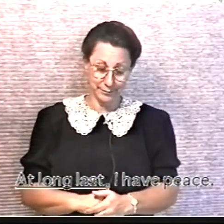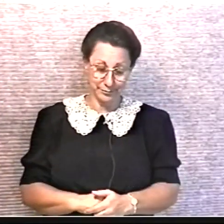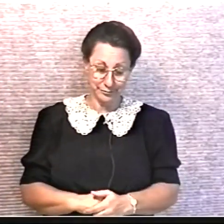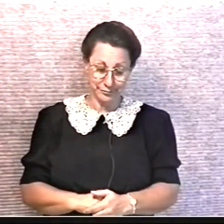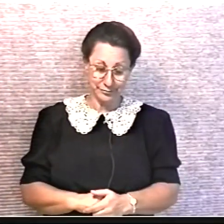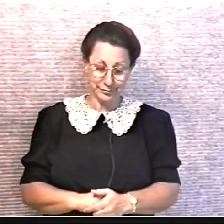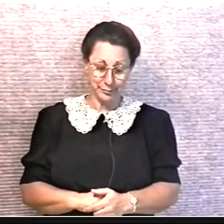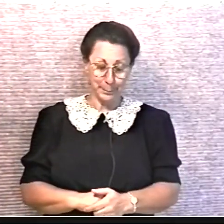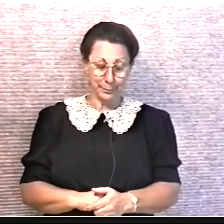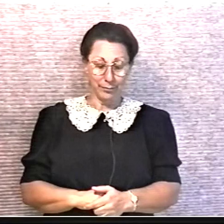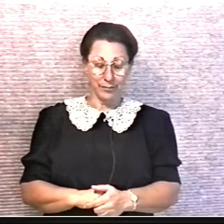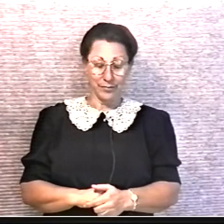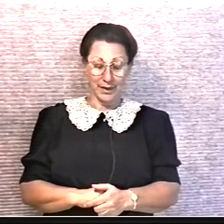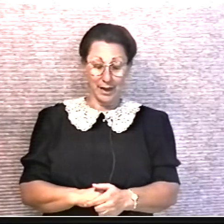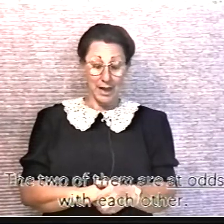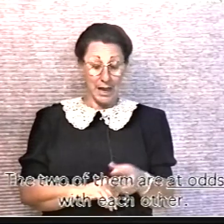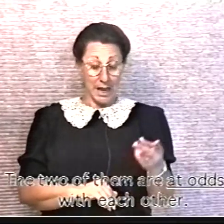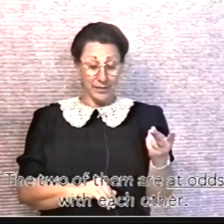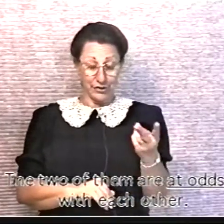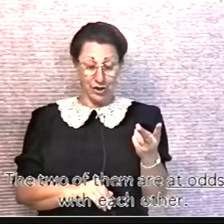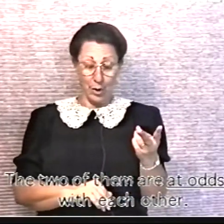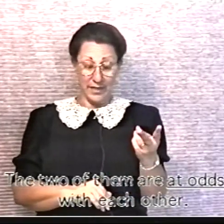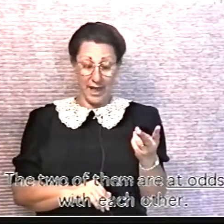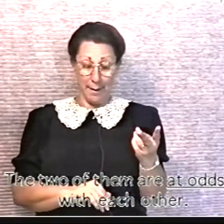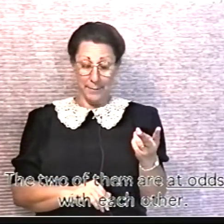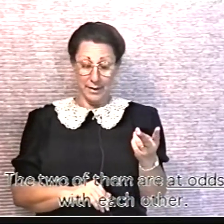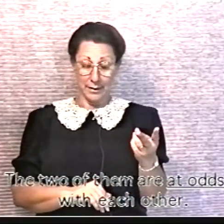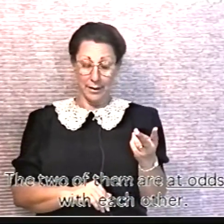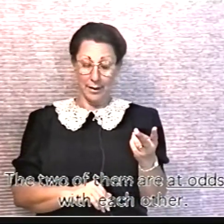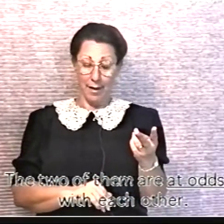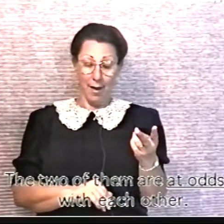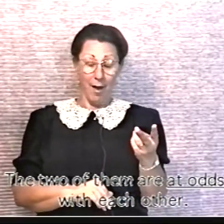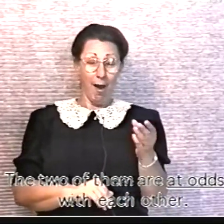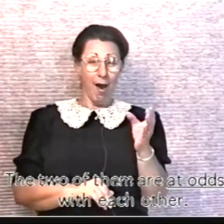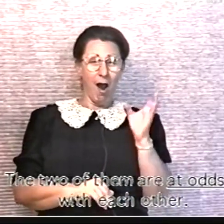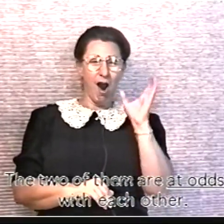The two of them are